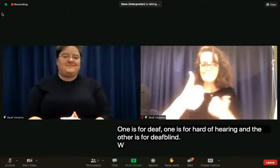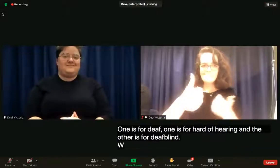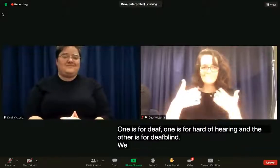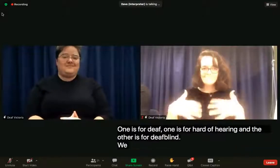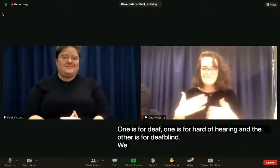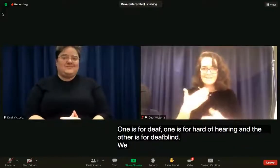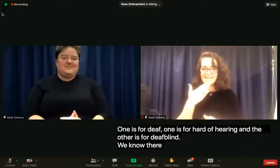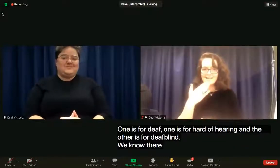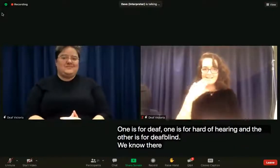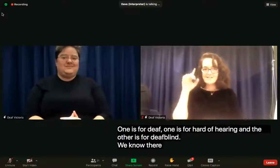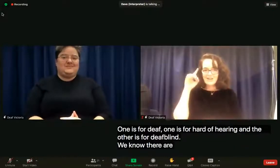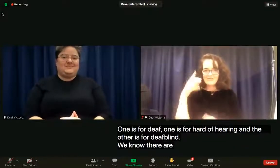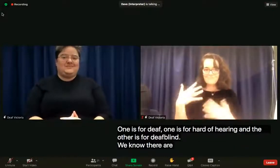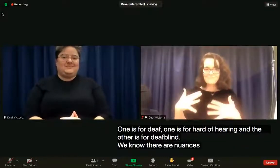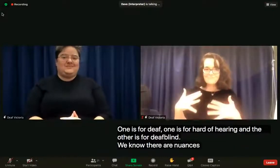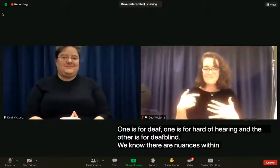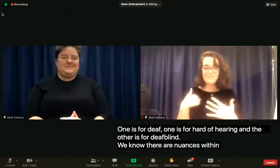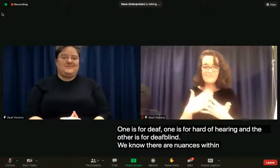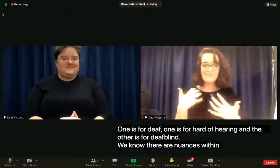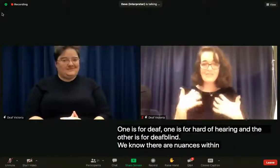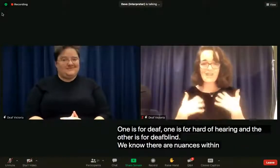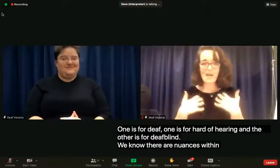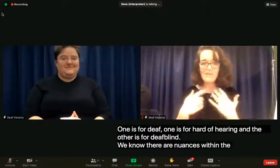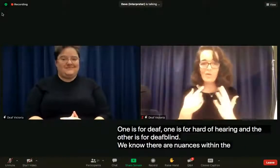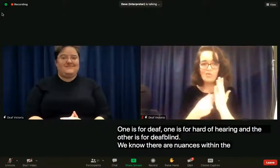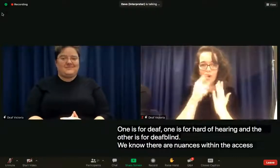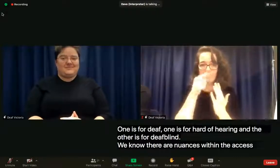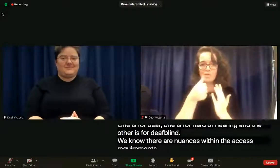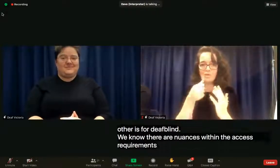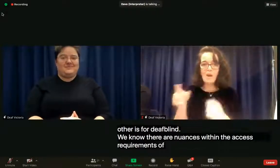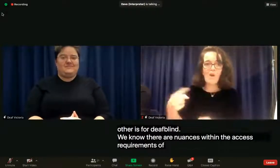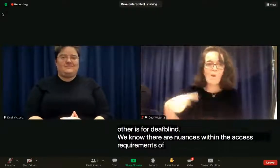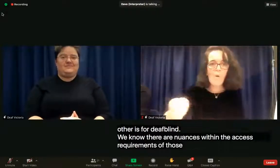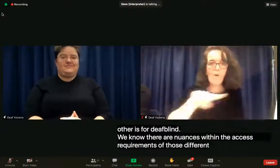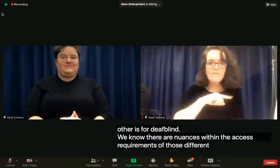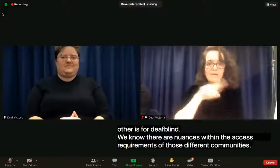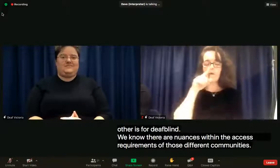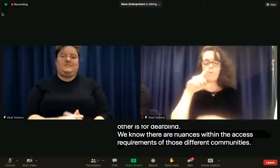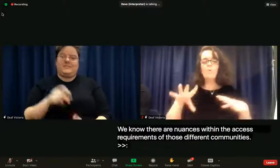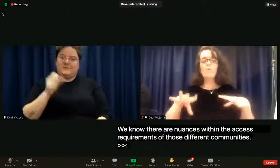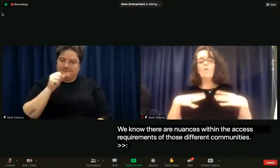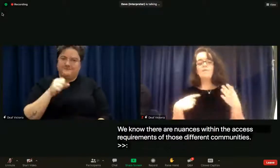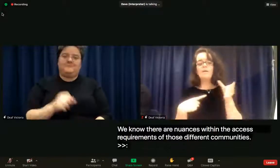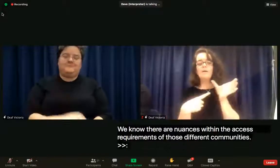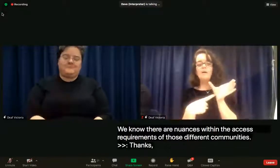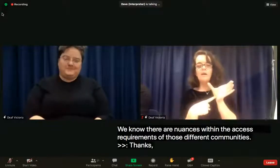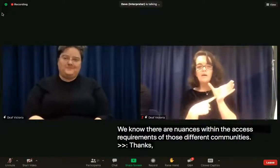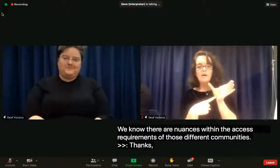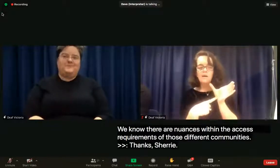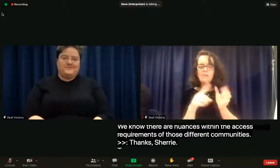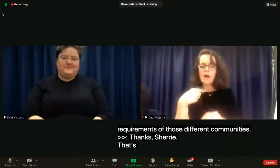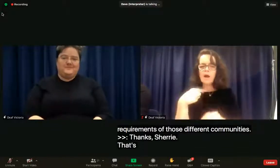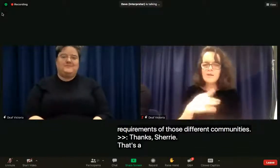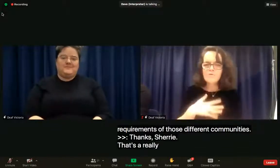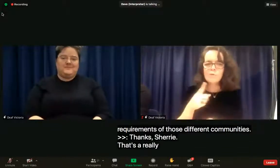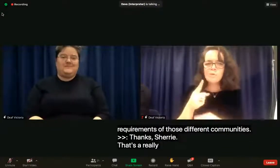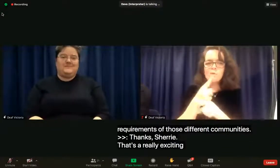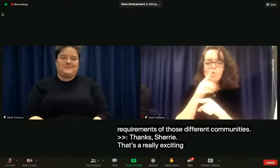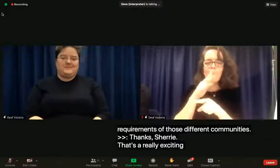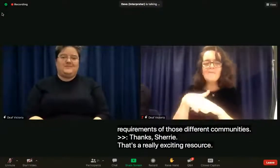those different communities. Thanks, Sherry. That's a really exciting resource. I know that all of us will breathe a sigh of relief being able to use